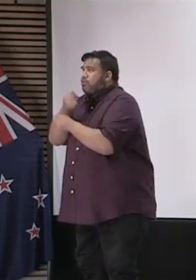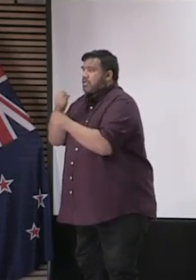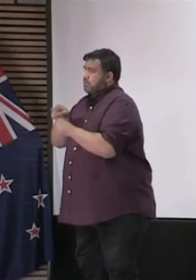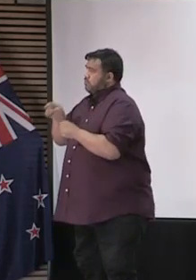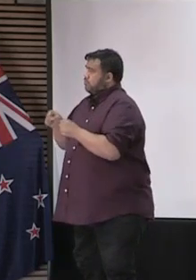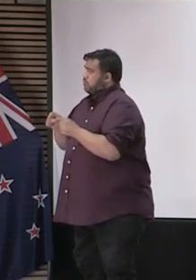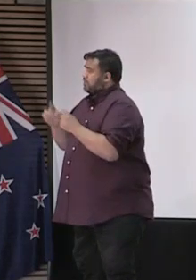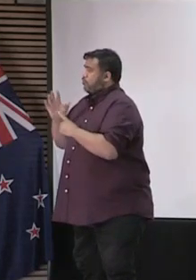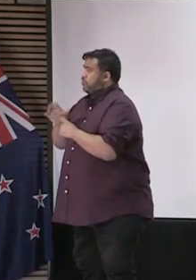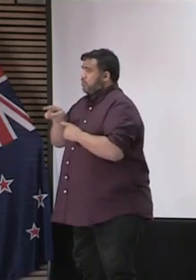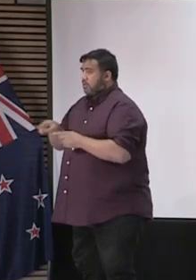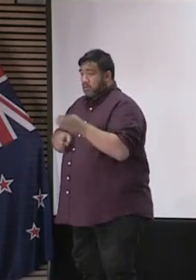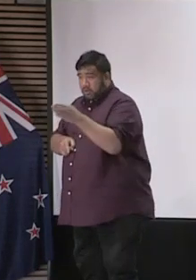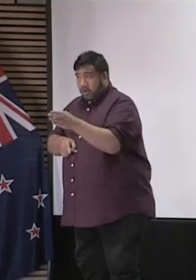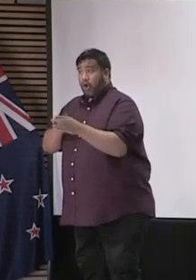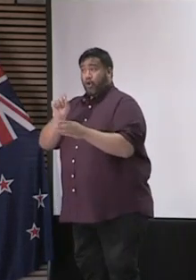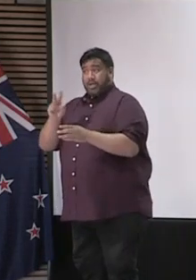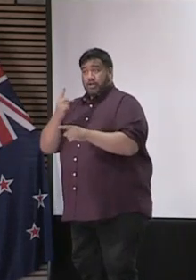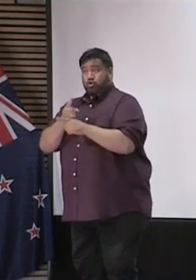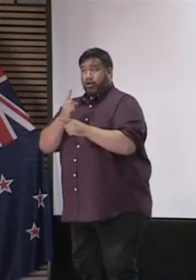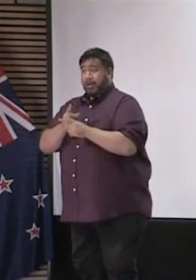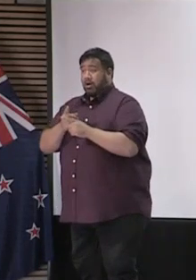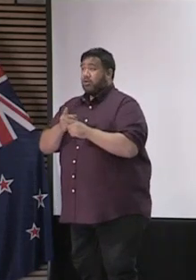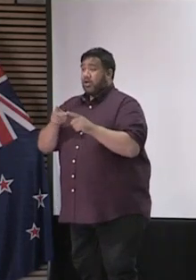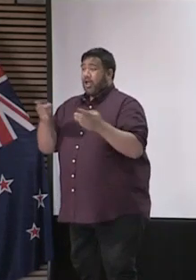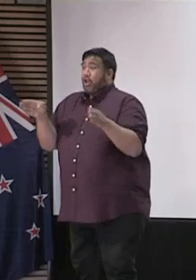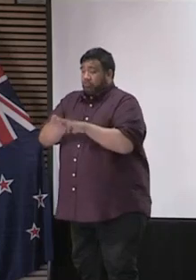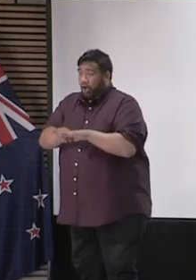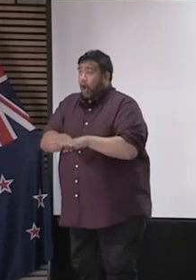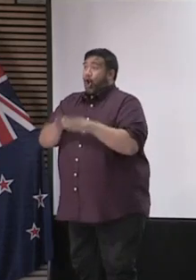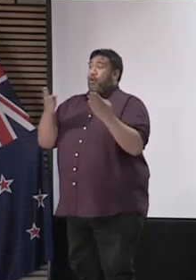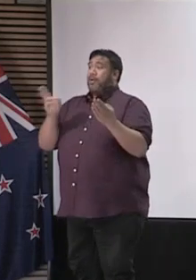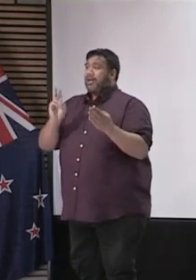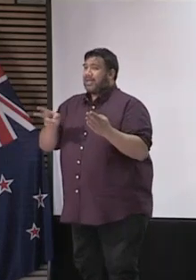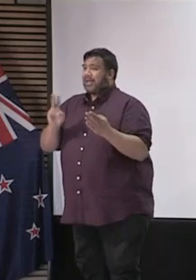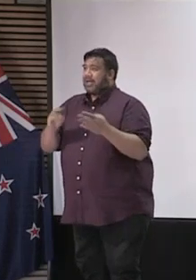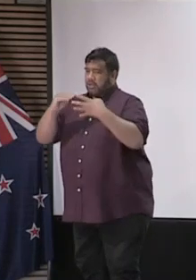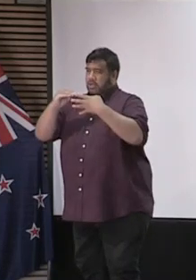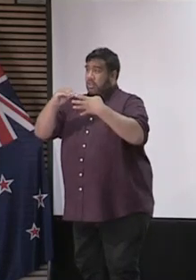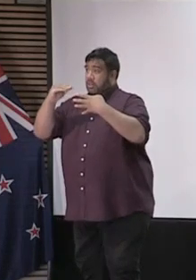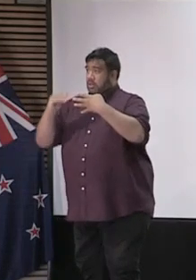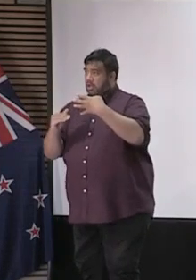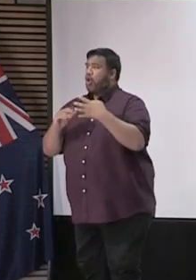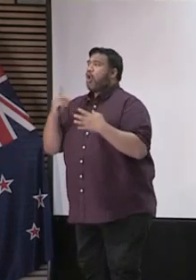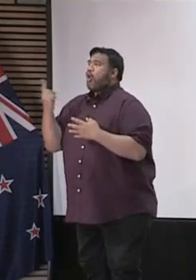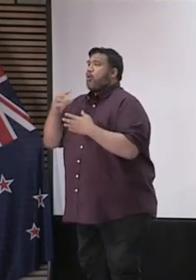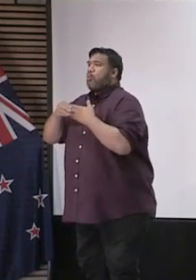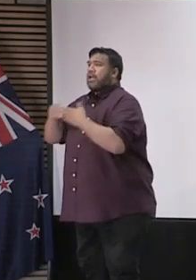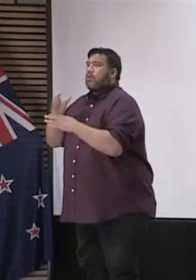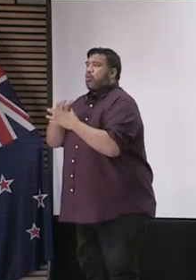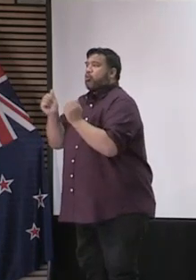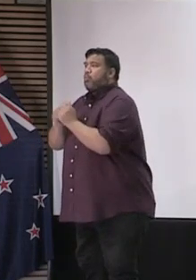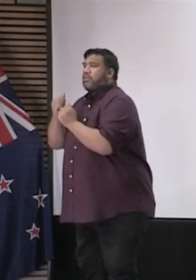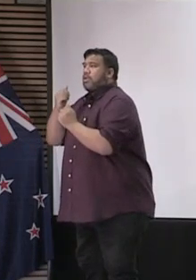to growing the Māori economy post-lockdown, who will be leading that from the government's perspective? Will it be the relevant ministers, or will the Māori